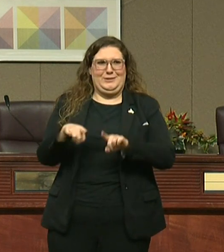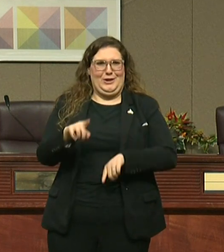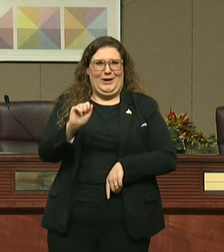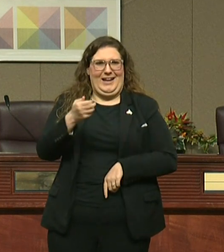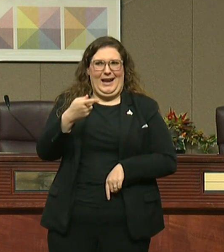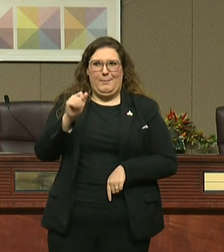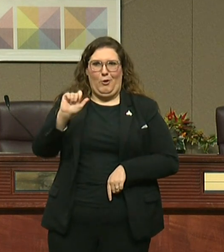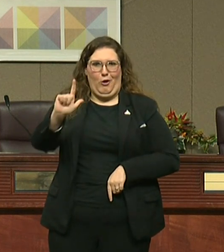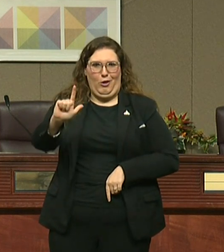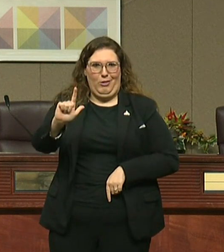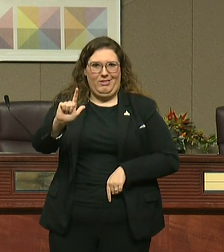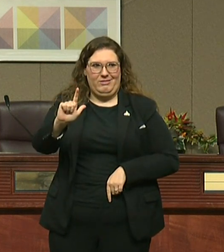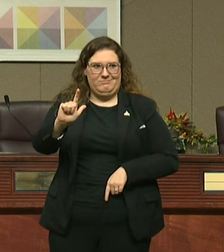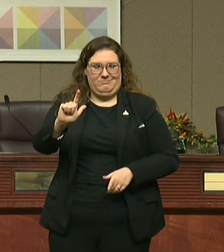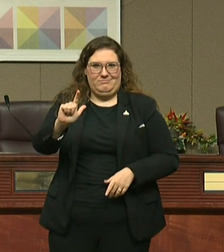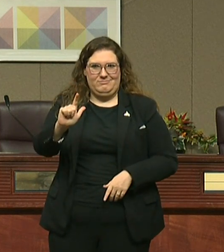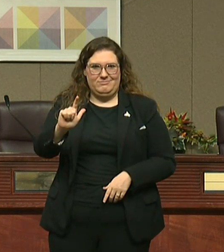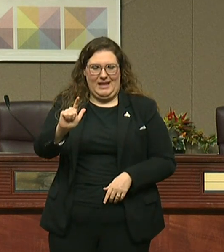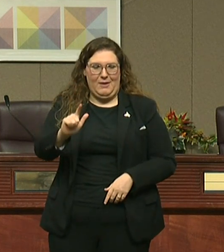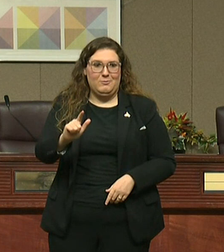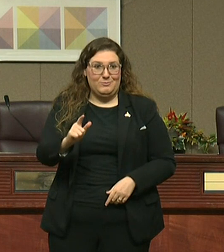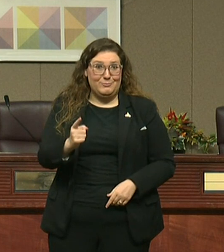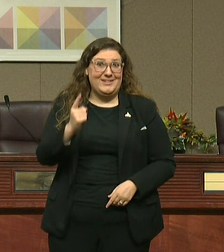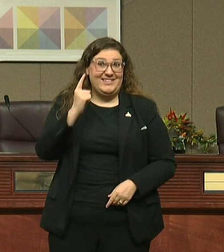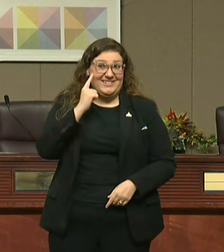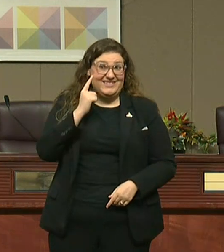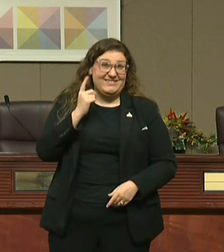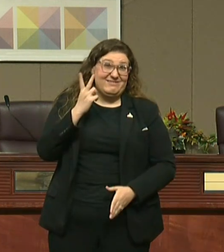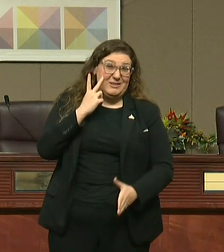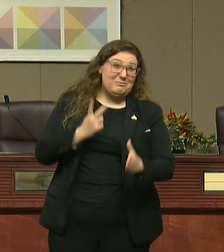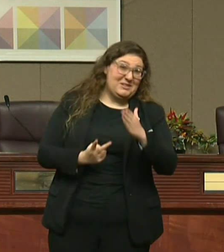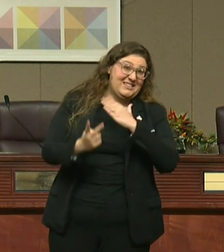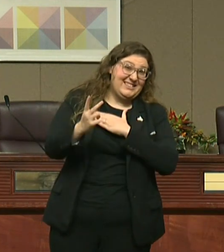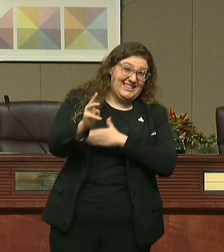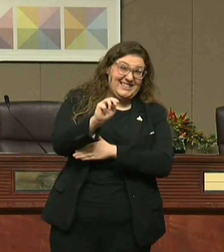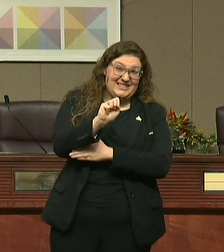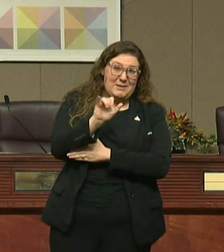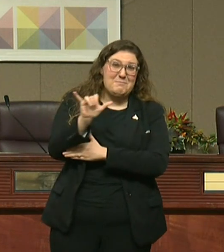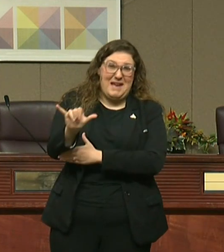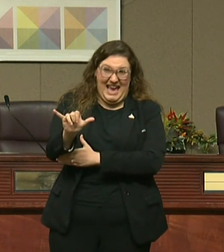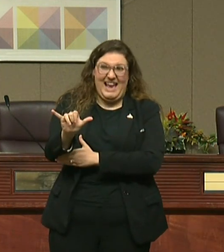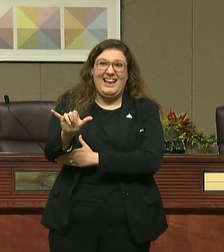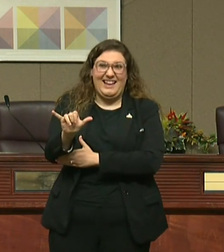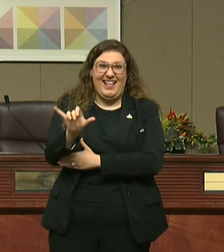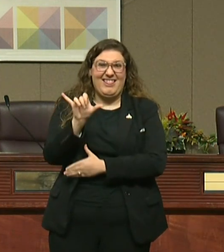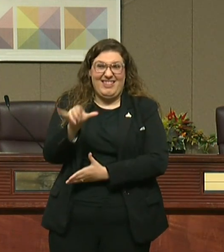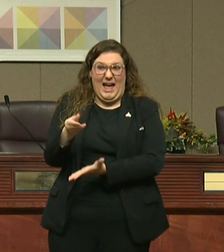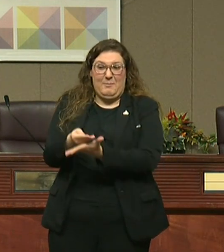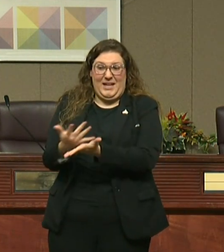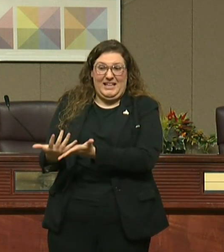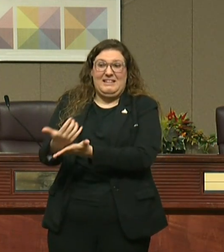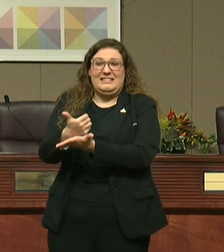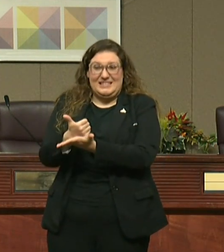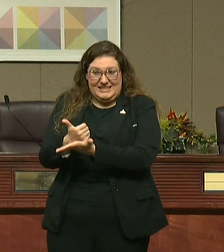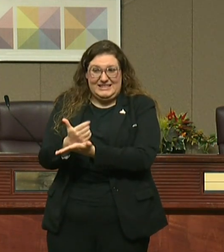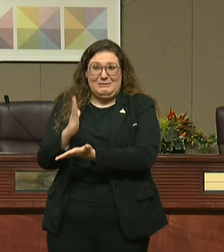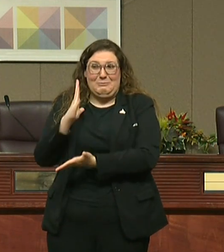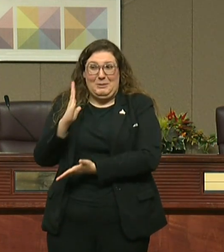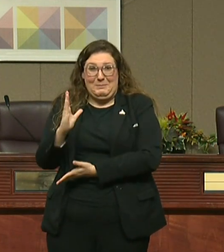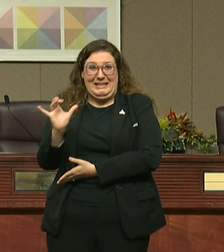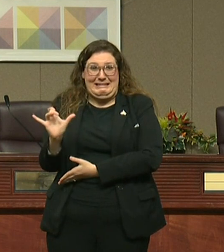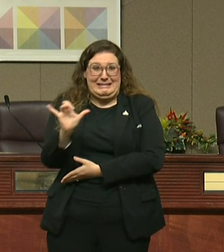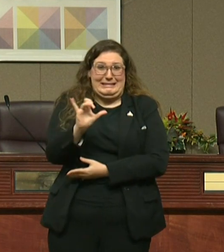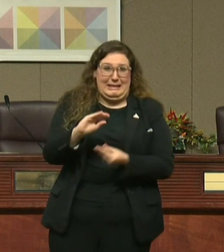reason, we believe that May's collections will probably be comparable to this month's collections.